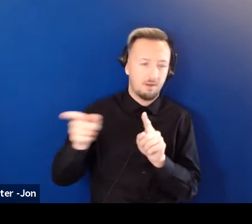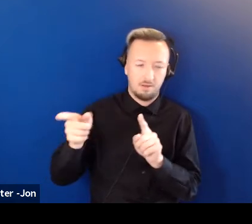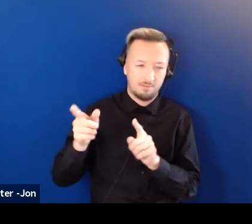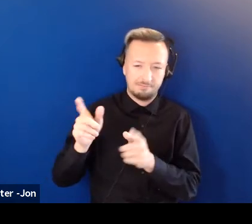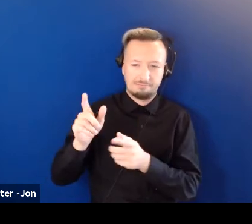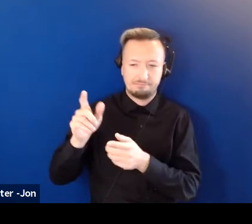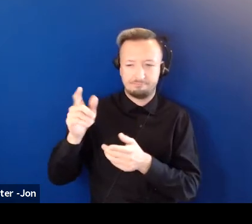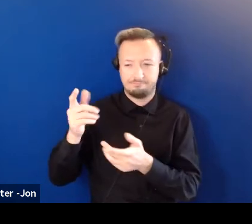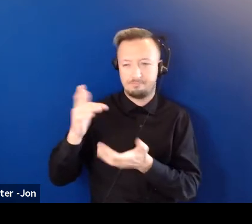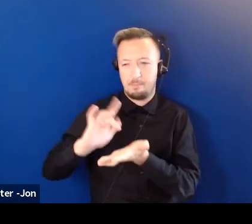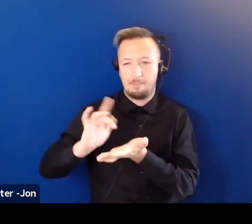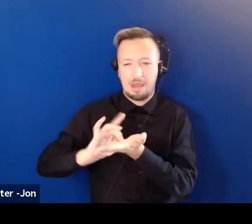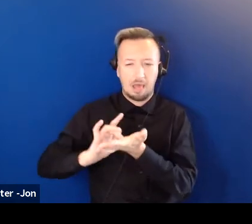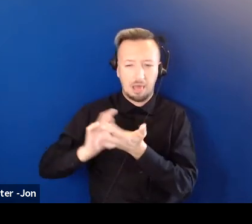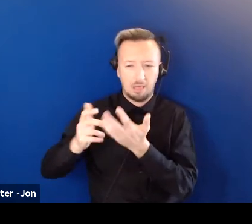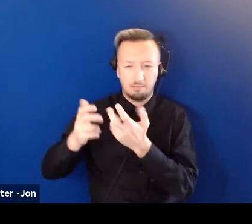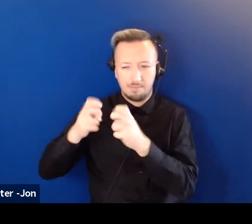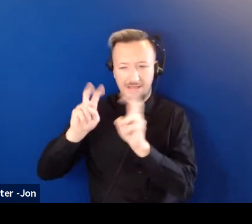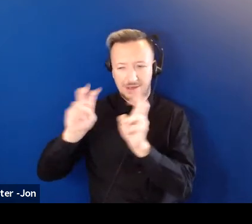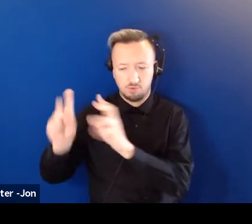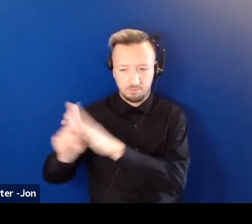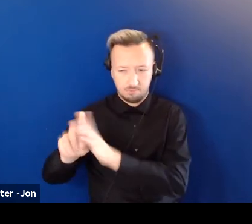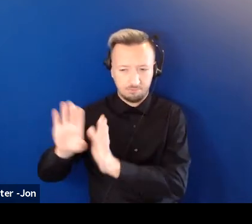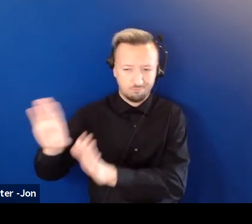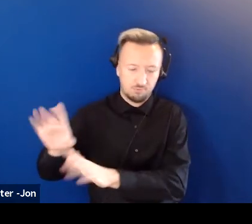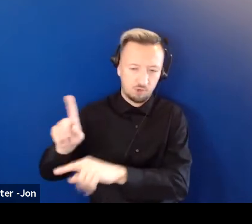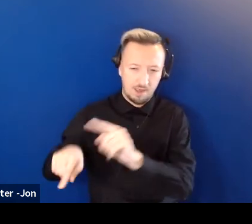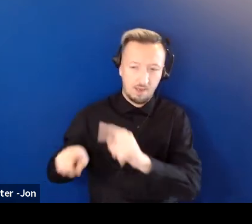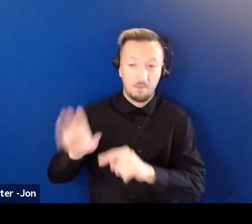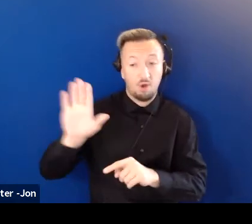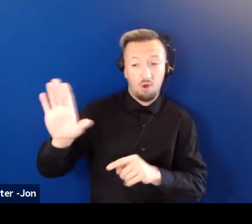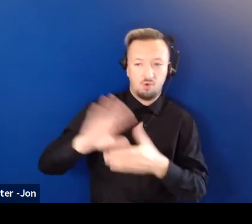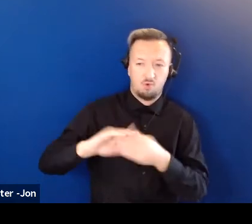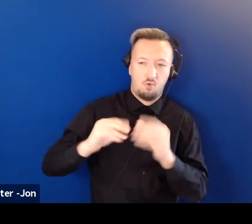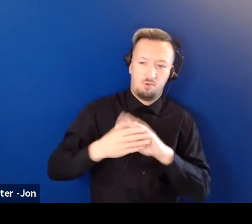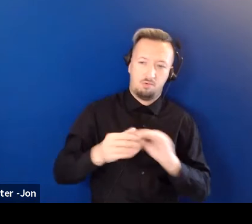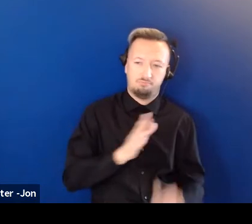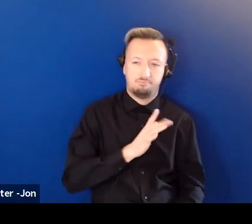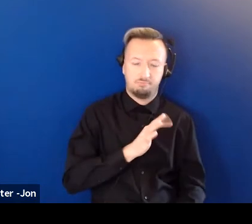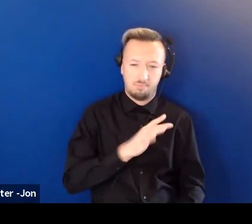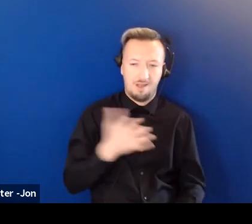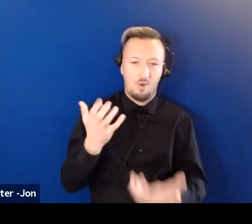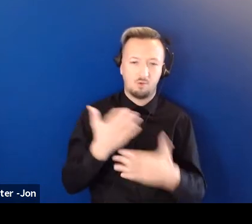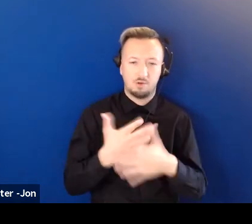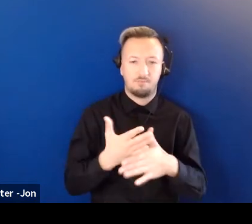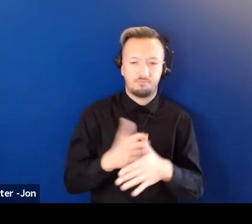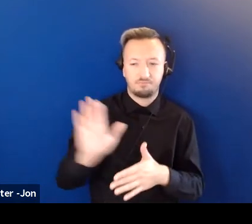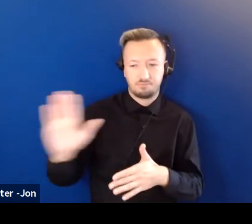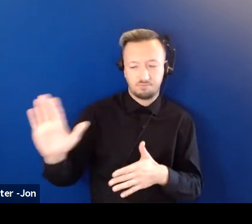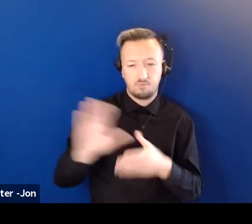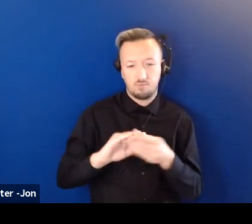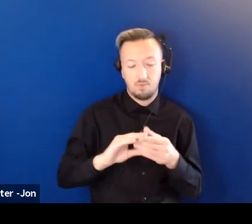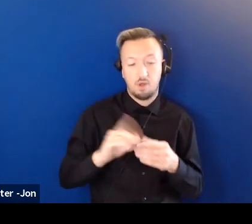at bay. And so she's got a really wonderful success story that I wanted to share of her working with an elementary